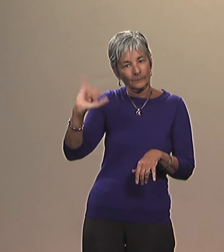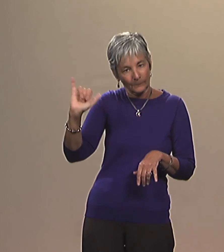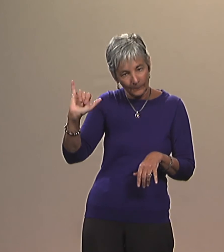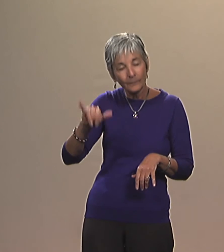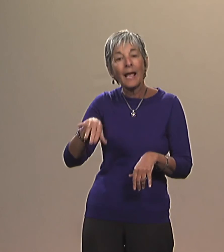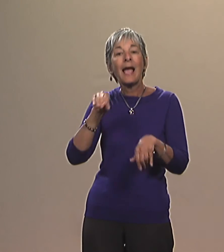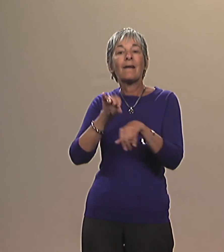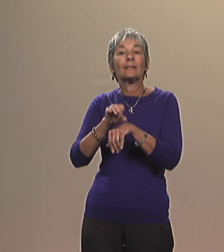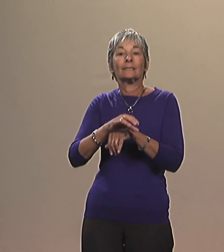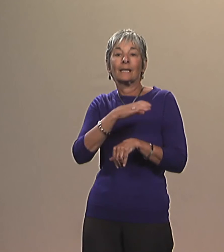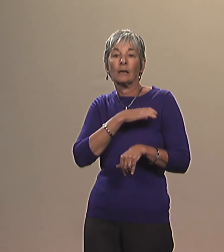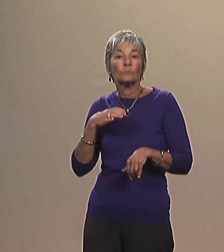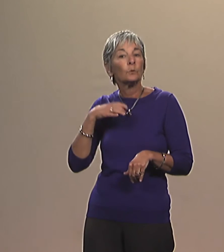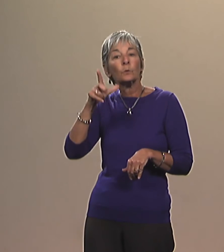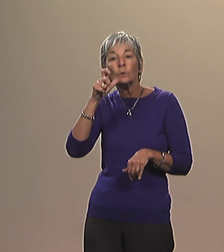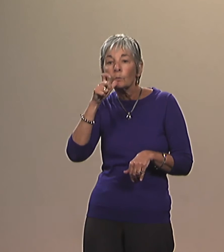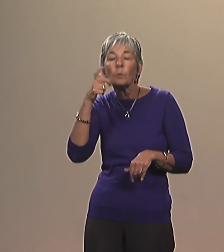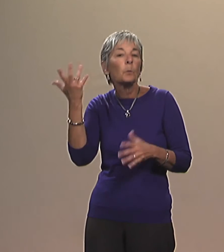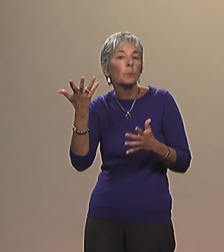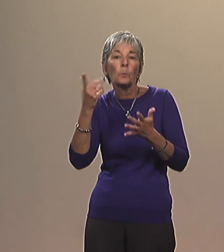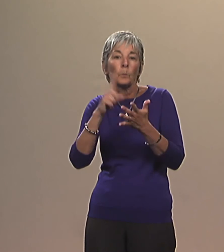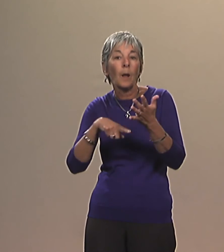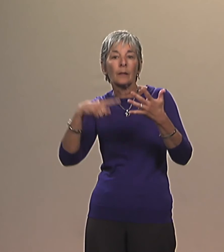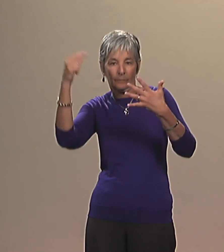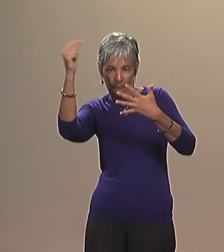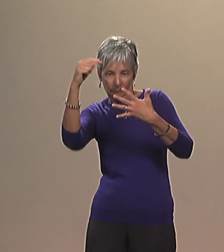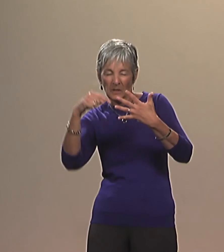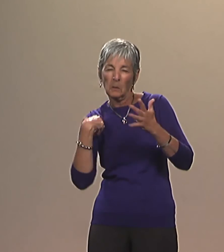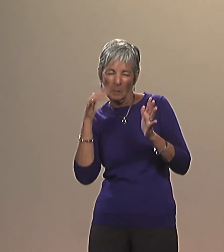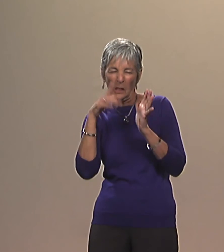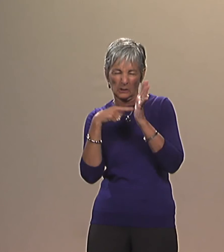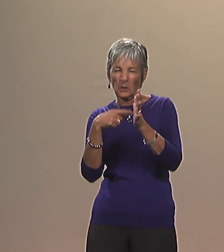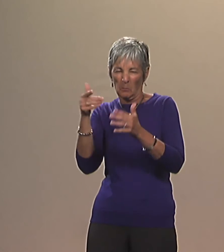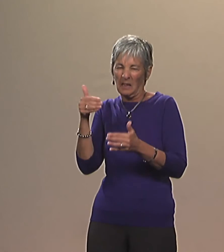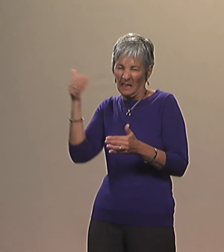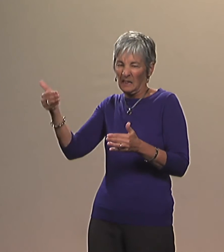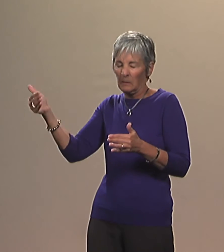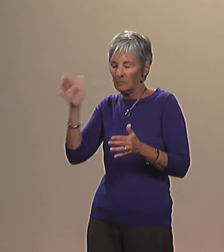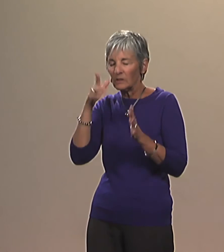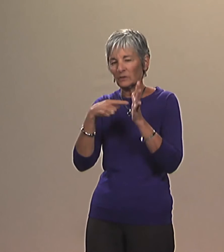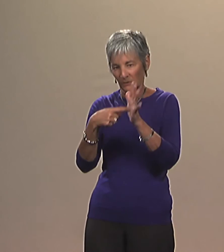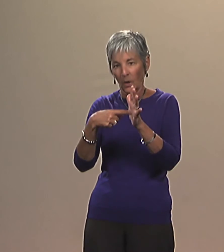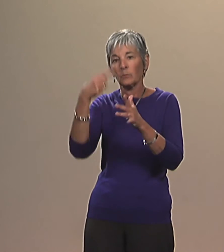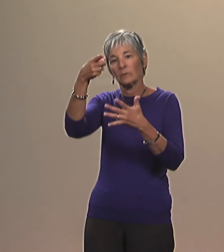who has to be on it and what an advisory council does. I'll show you that next.